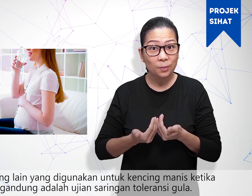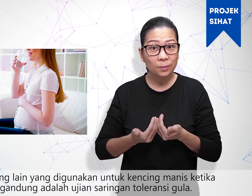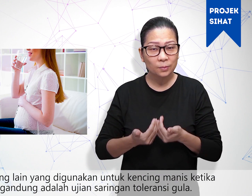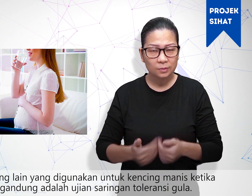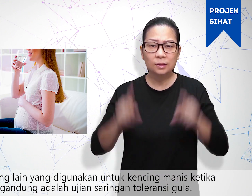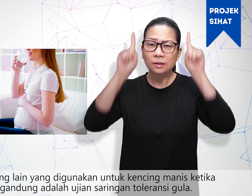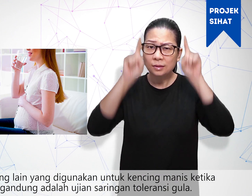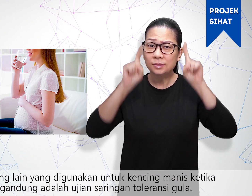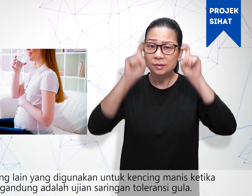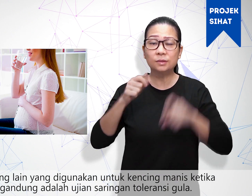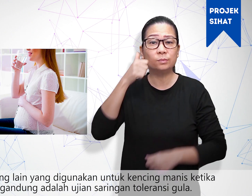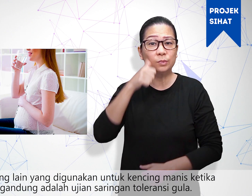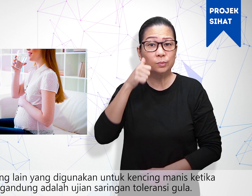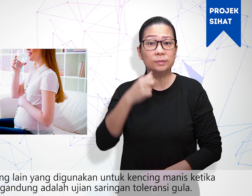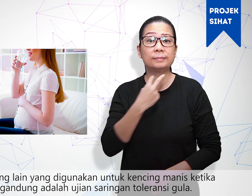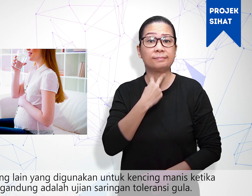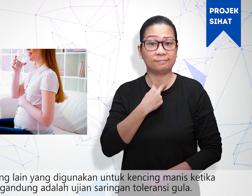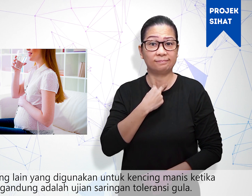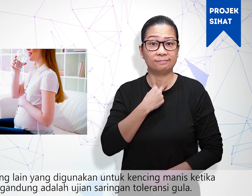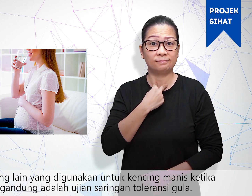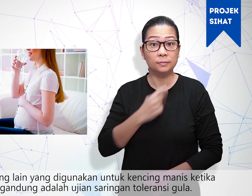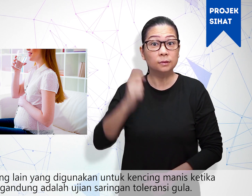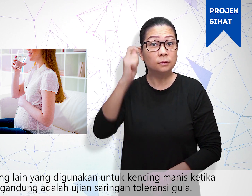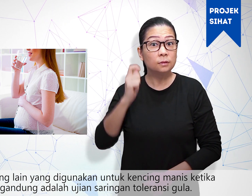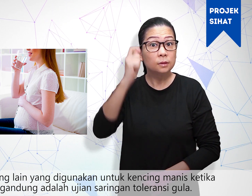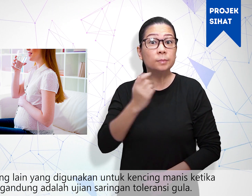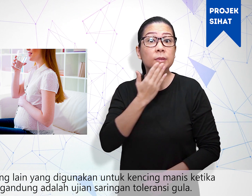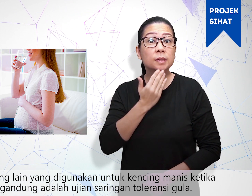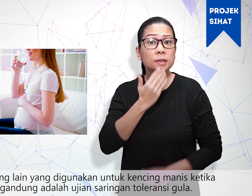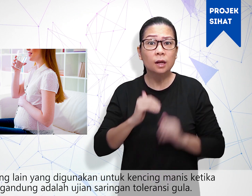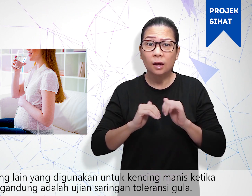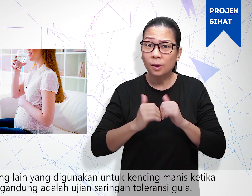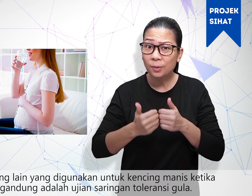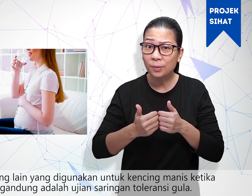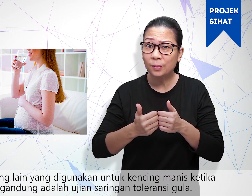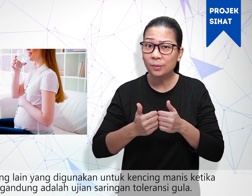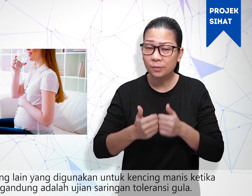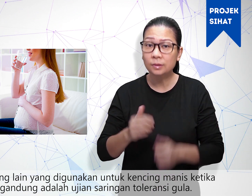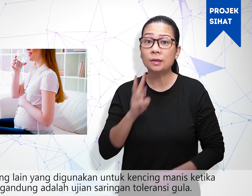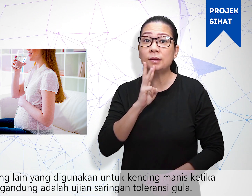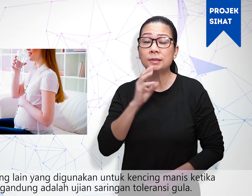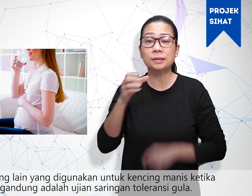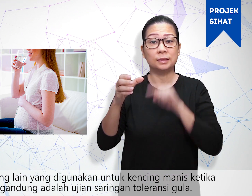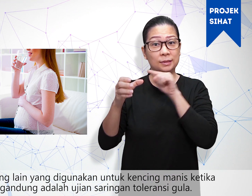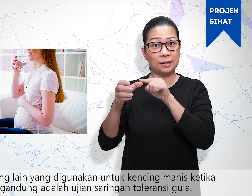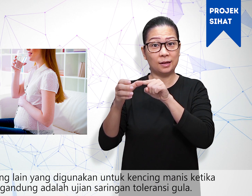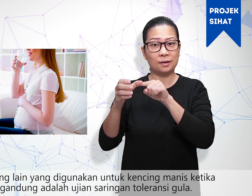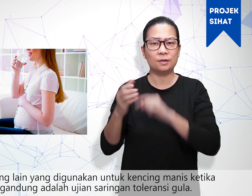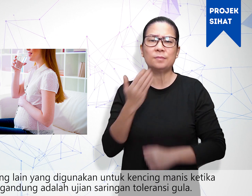used to diagnose gestational diabetes in pregnant women is the oral glucose